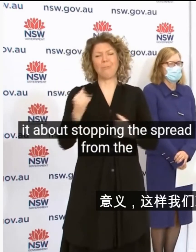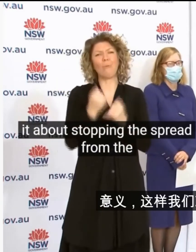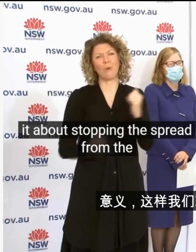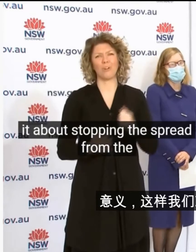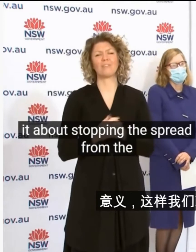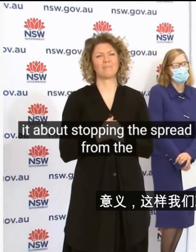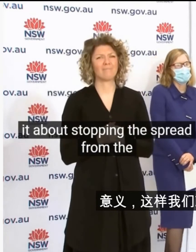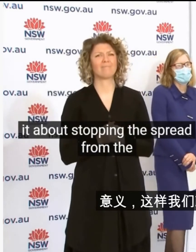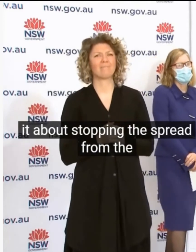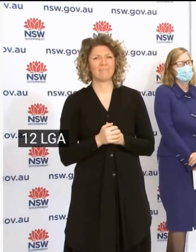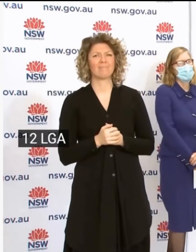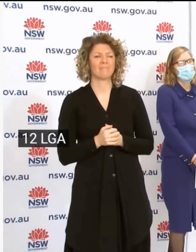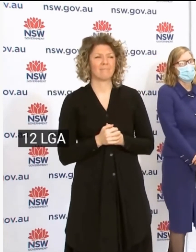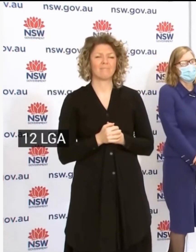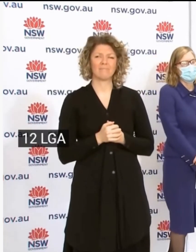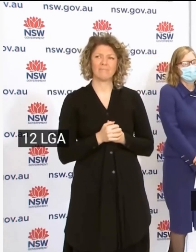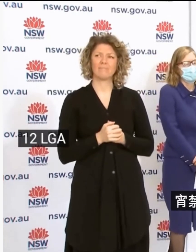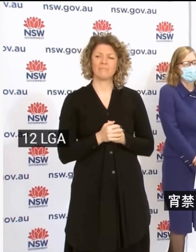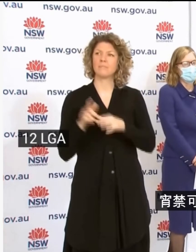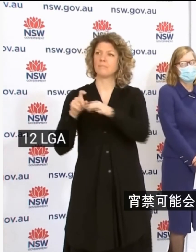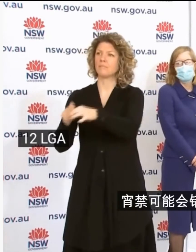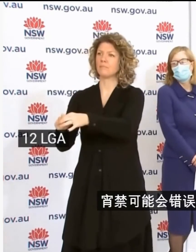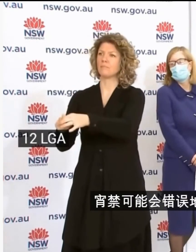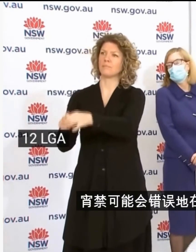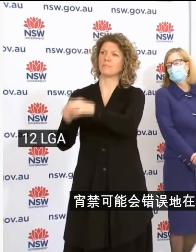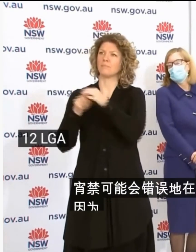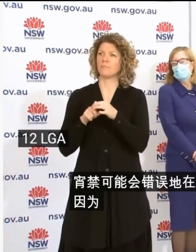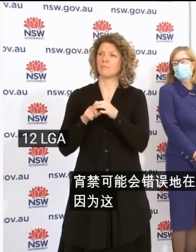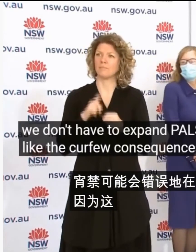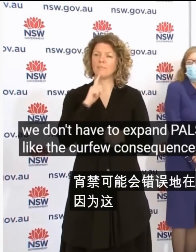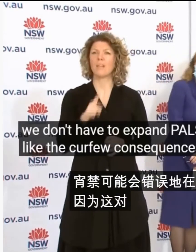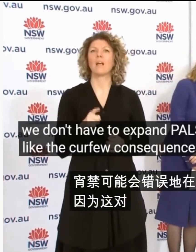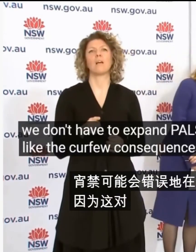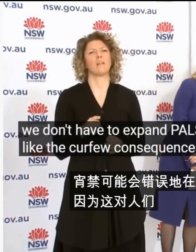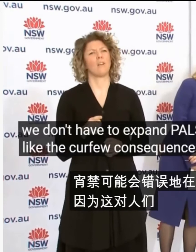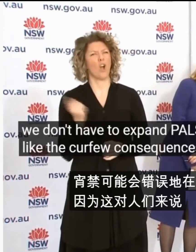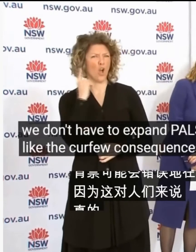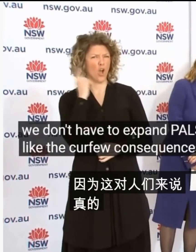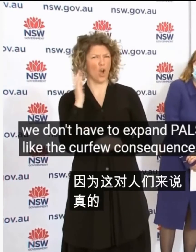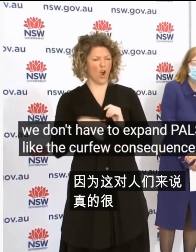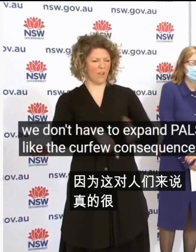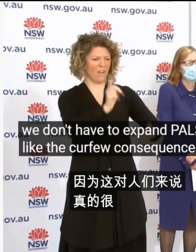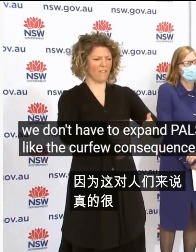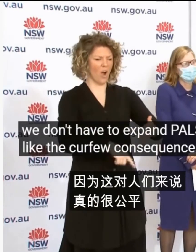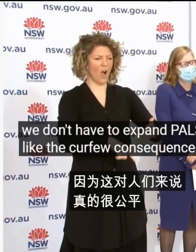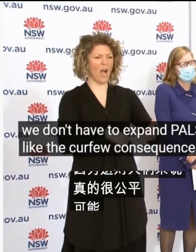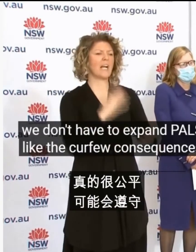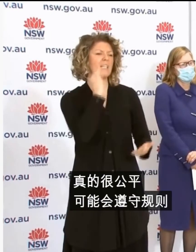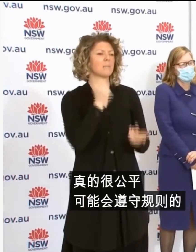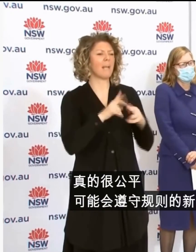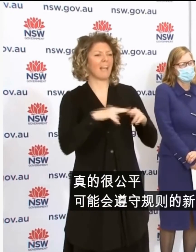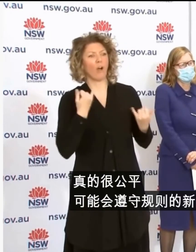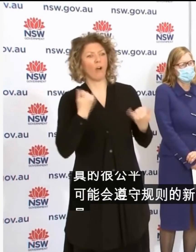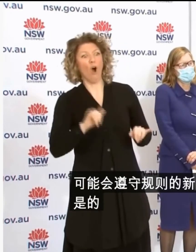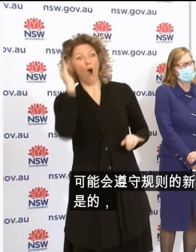curfew. You told your officers that they can wrongly fine people and face no consequences for that. Is that really fair on the people of New South Wales who